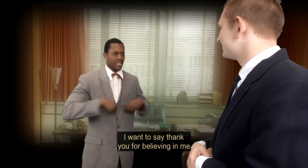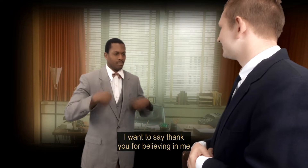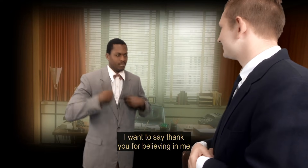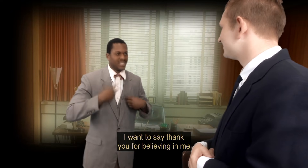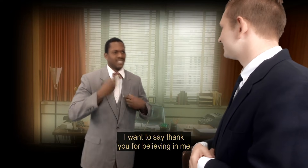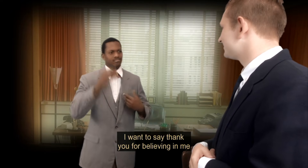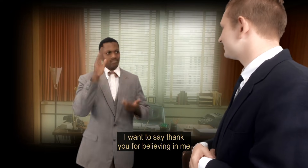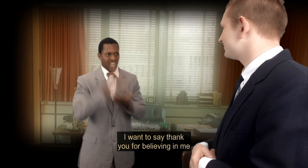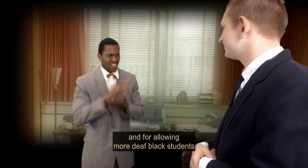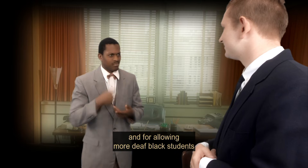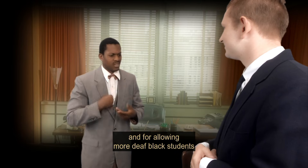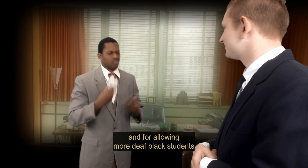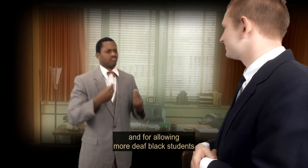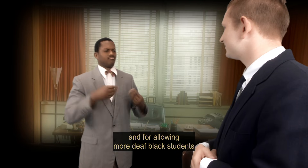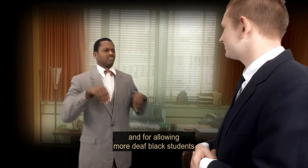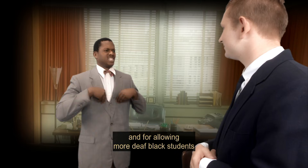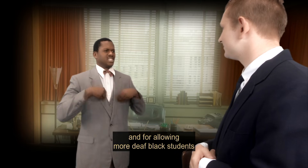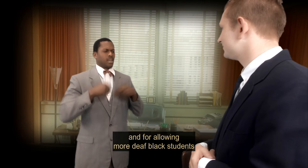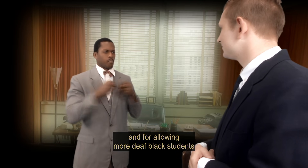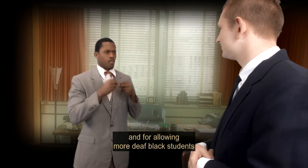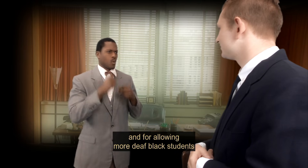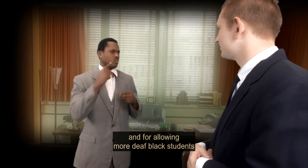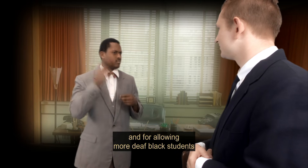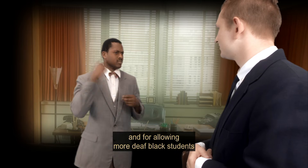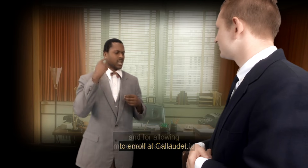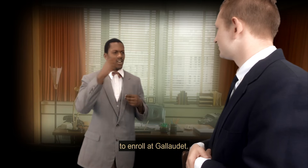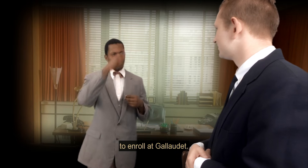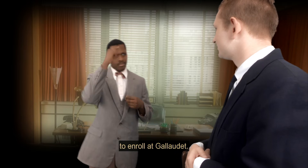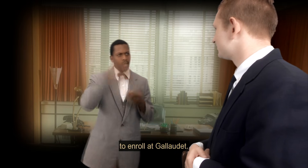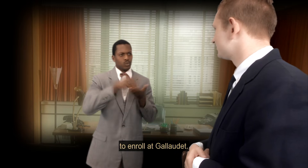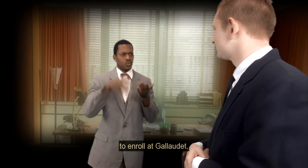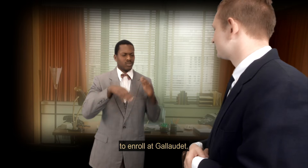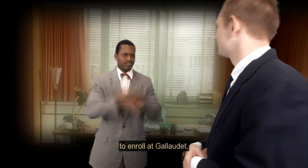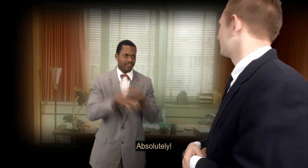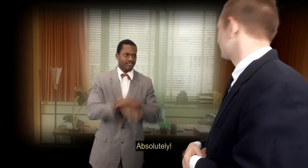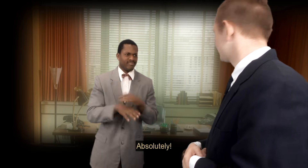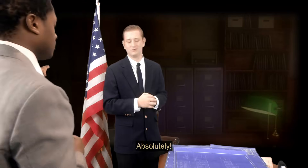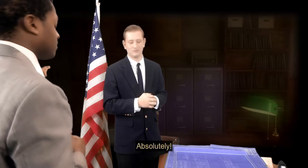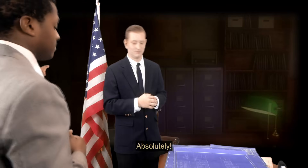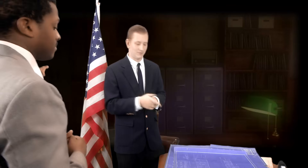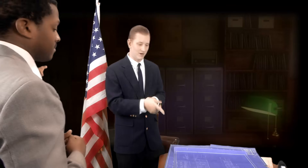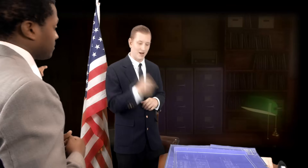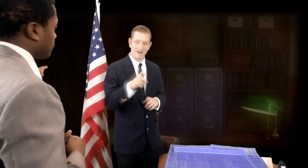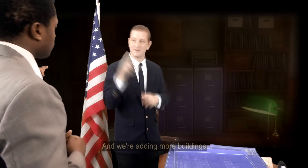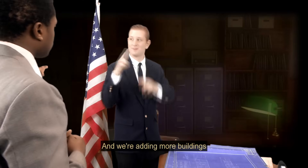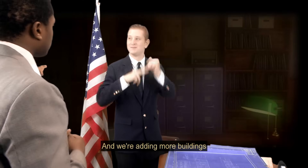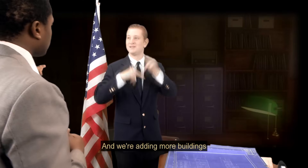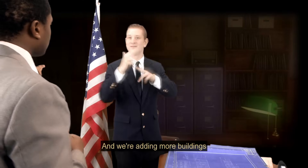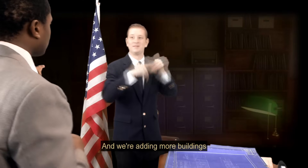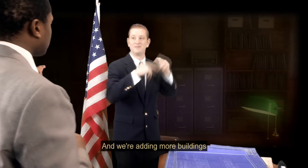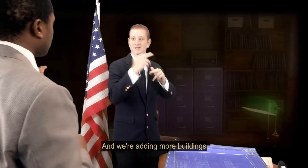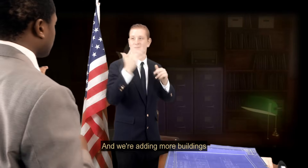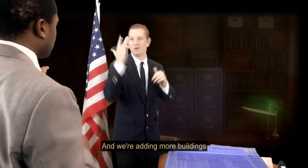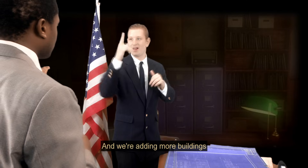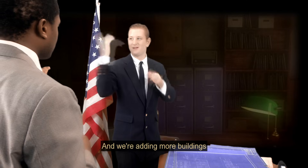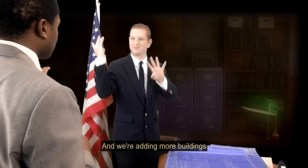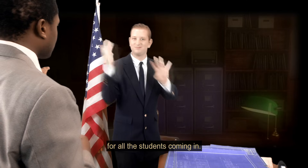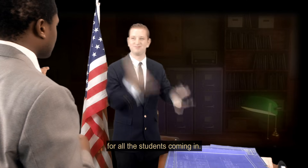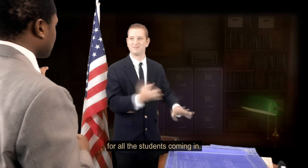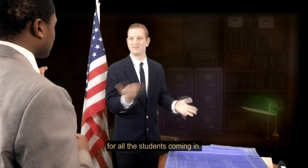for believing in me and for allowing more deaf Black students to enroll at Gallaudet. Absolutely. And we're adding more buildings for all the